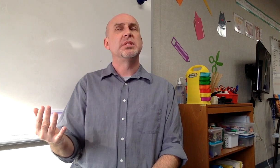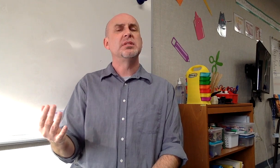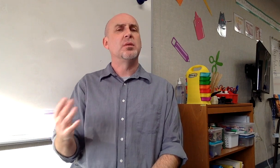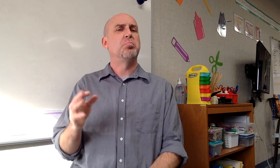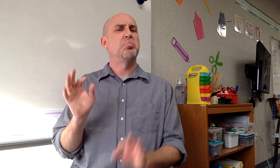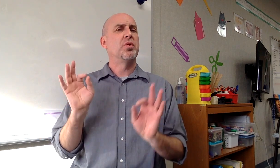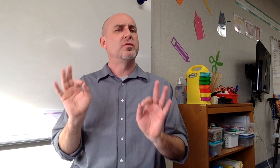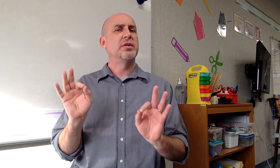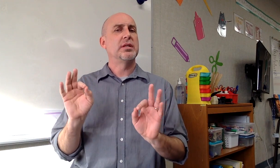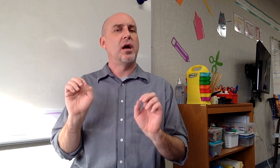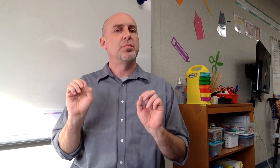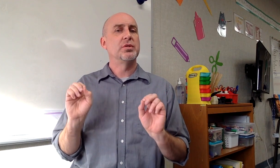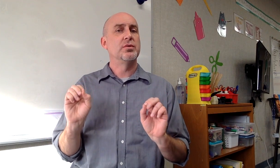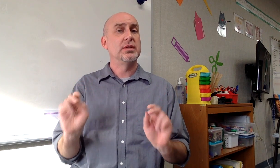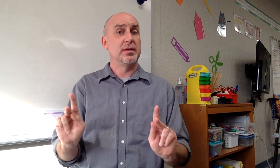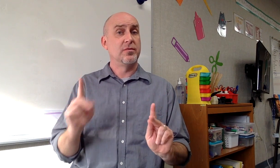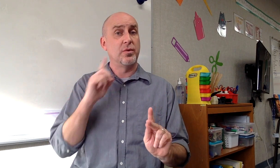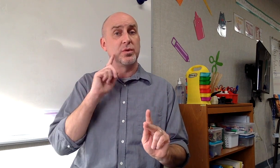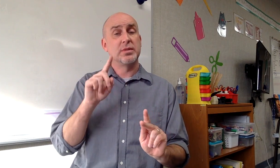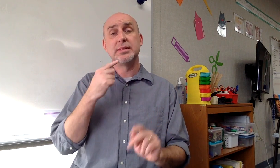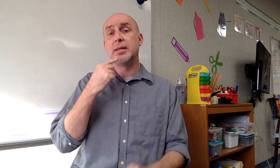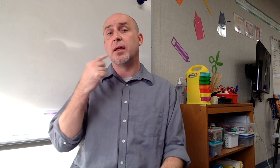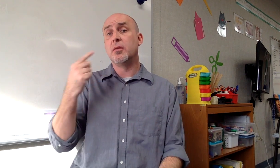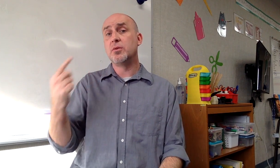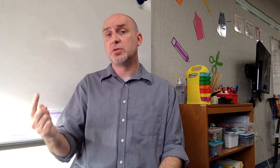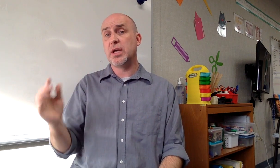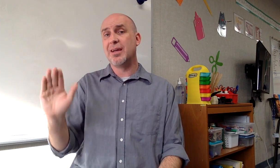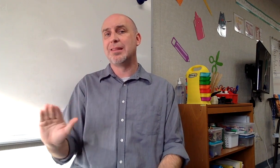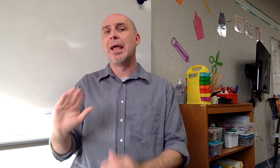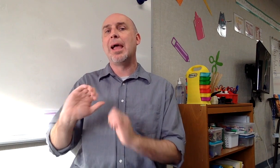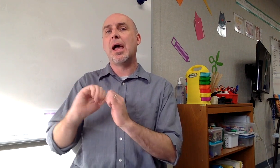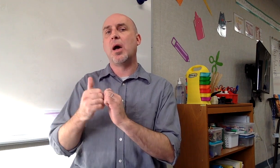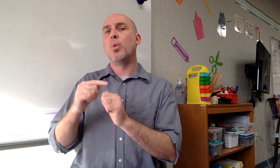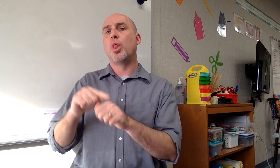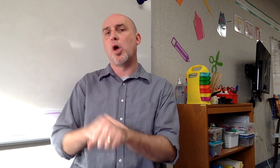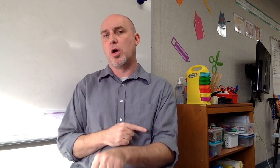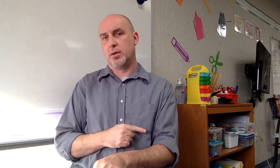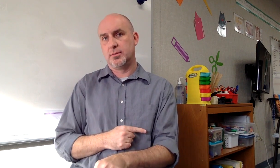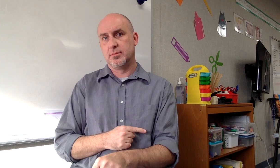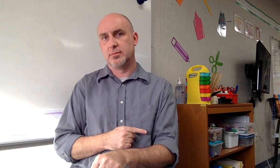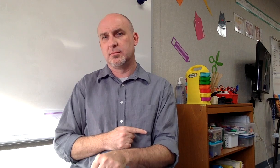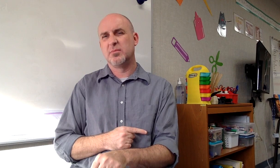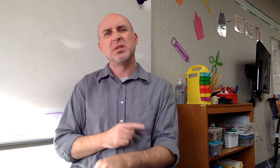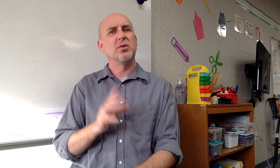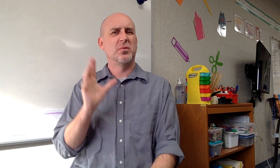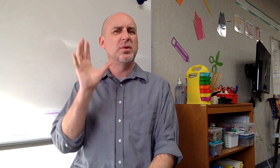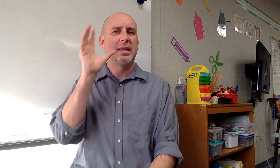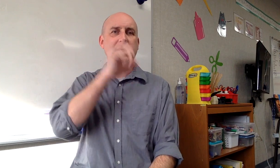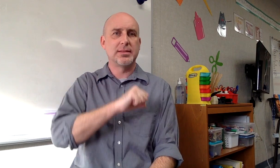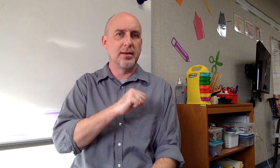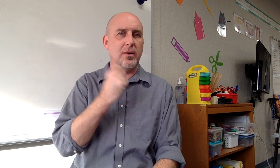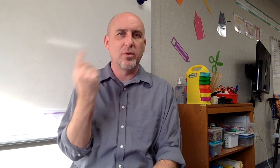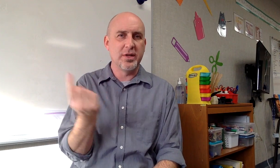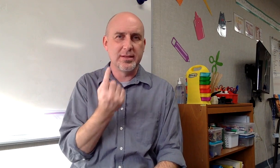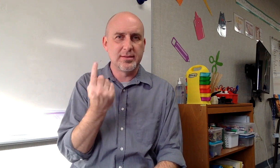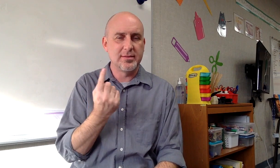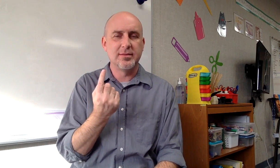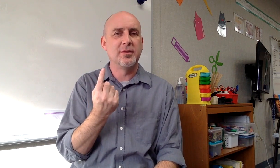is a perfect opportunity for you to tell your child how long. You know, we're guessing always. You know,